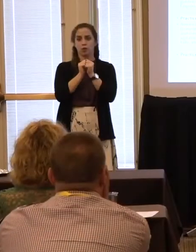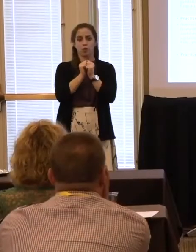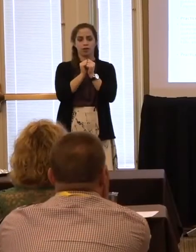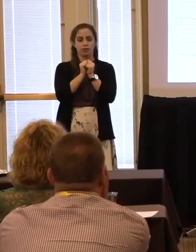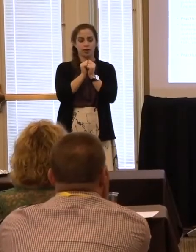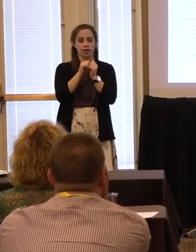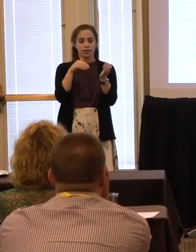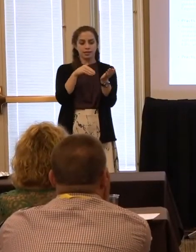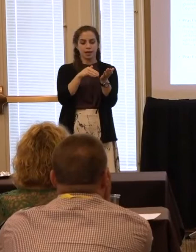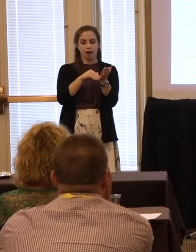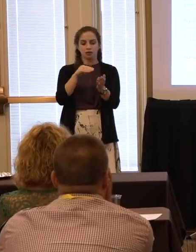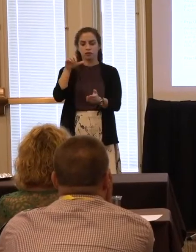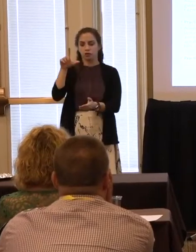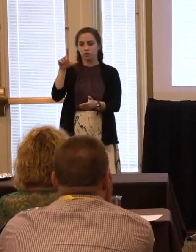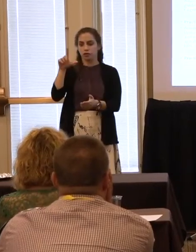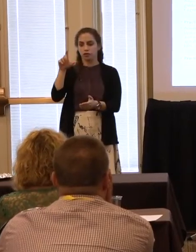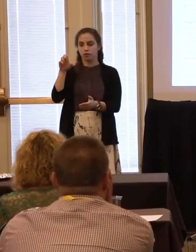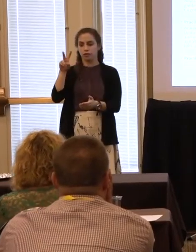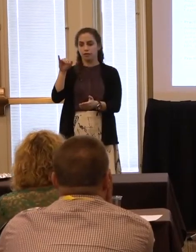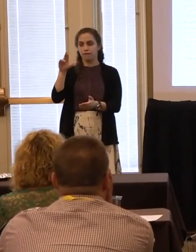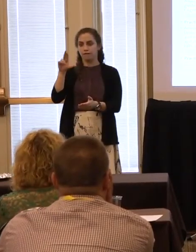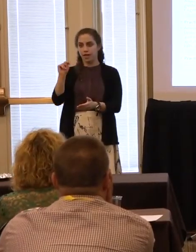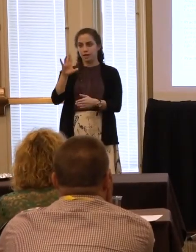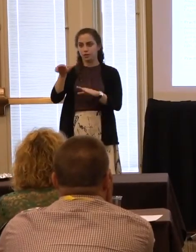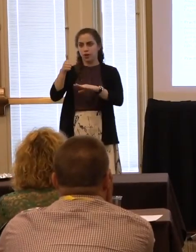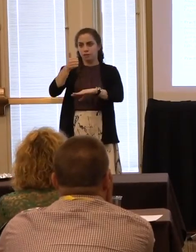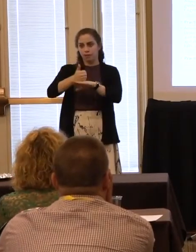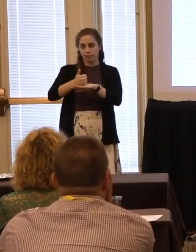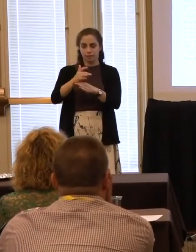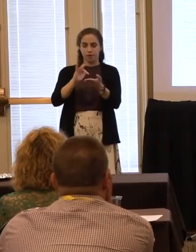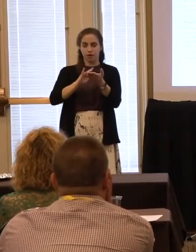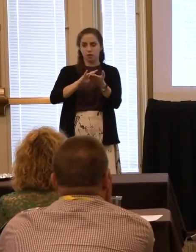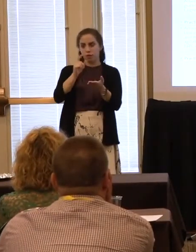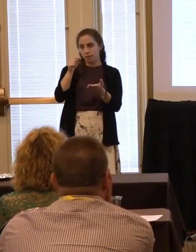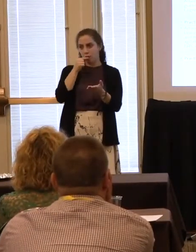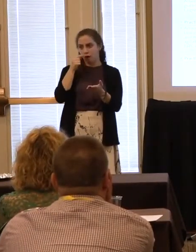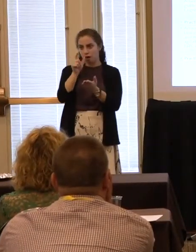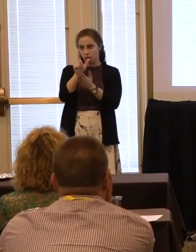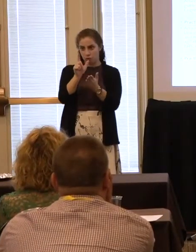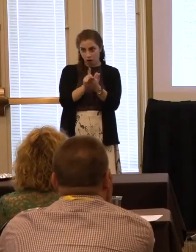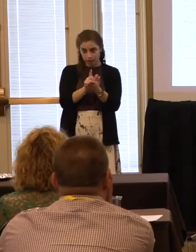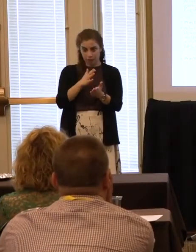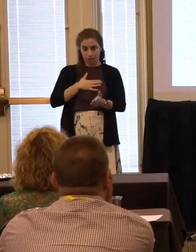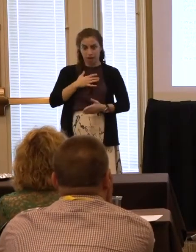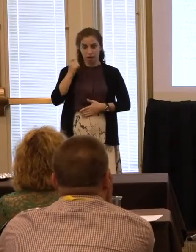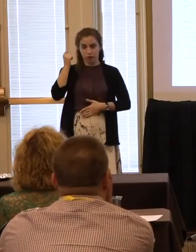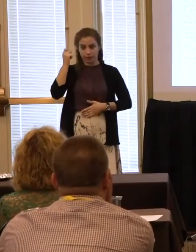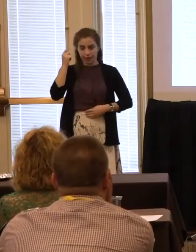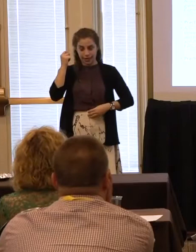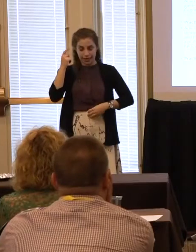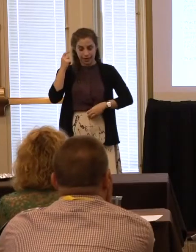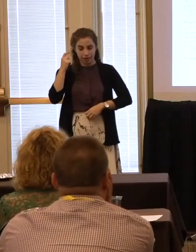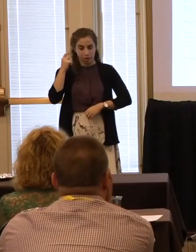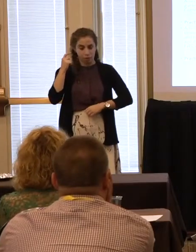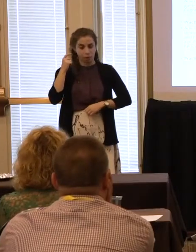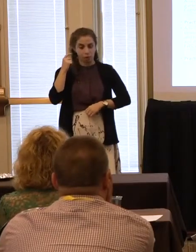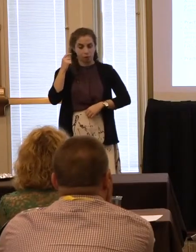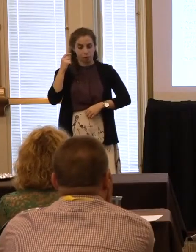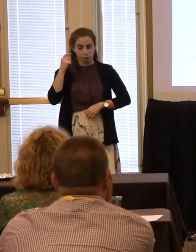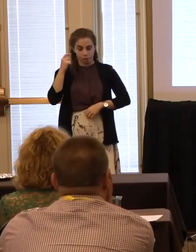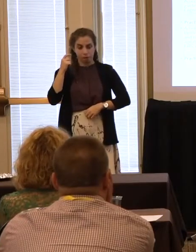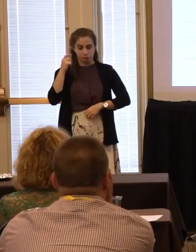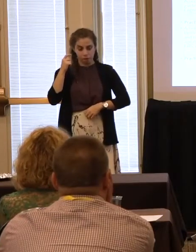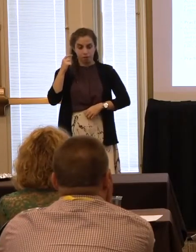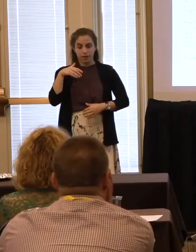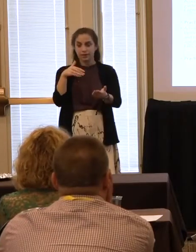Dr. Levin to help implement the medical marijuana laws. And my understanding is